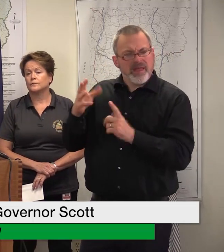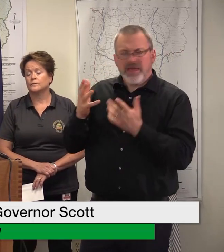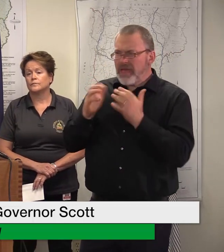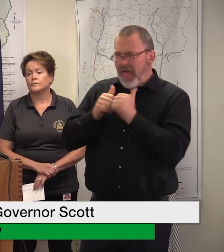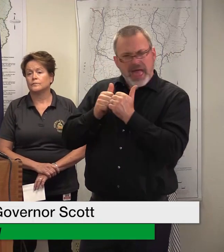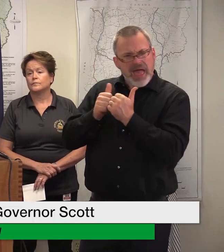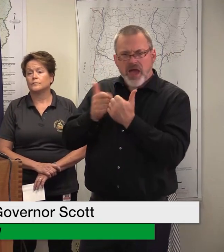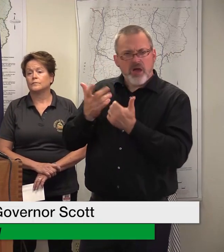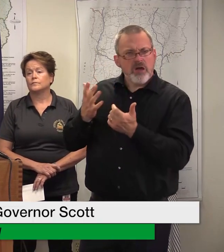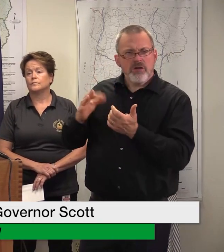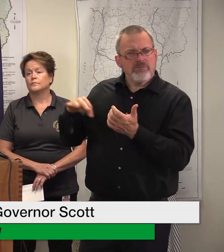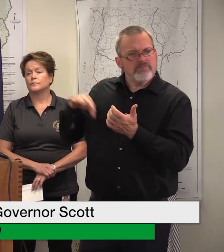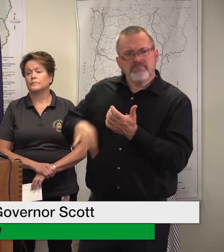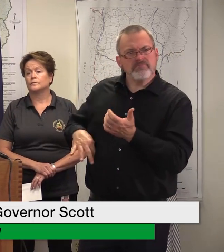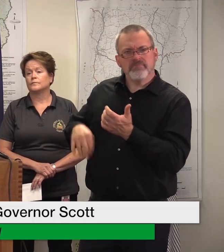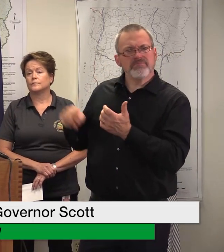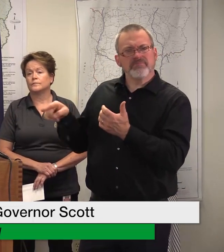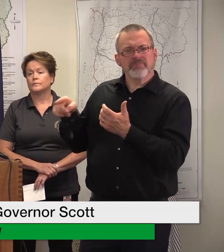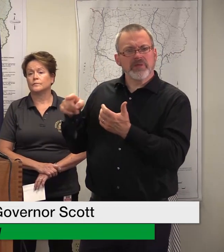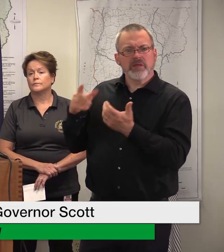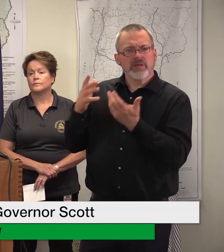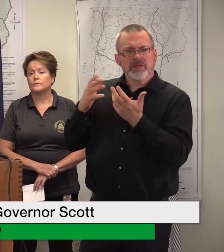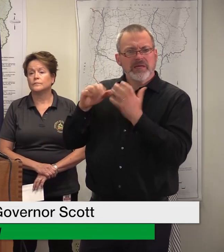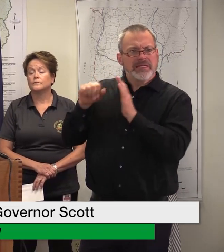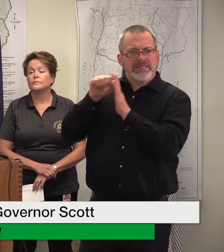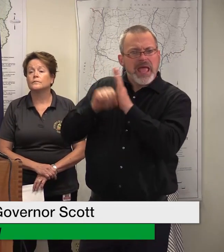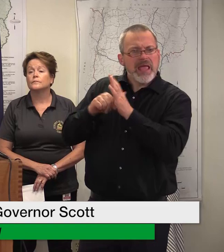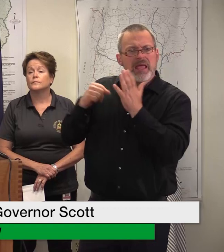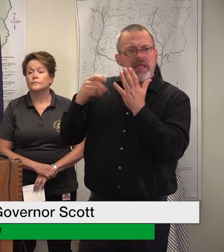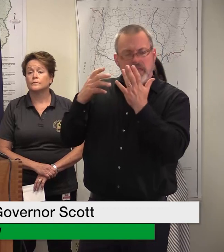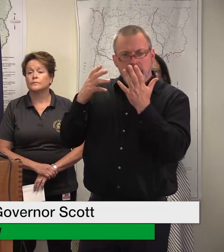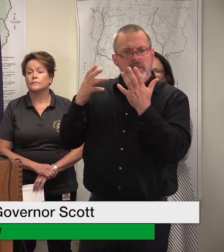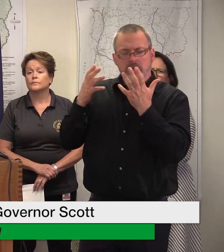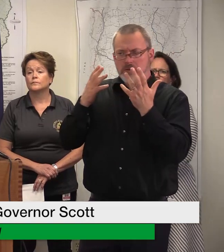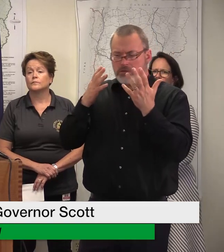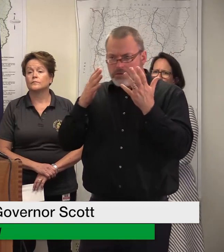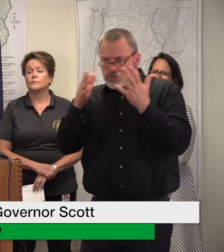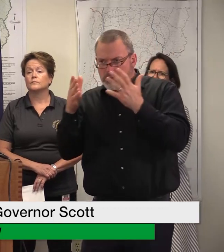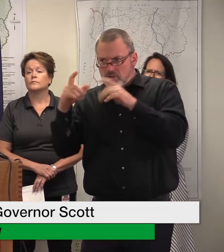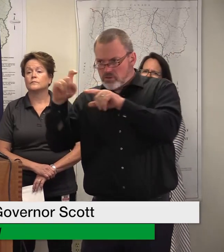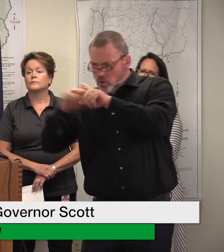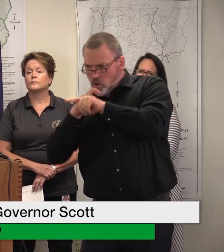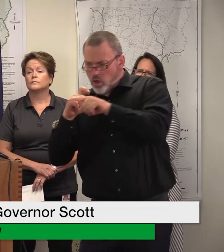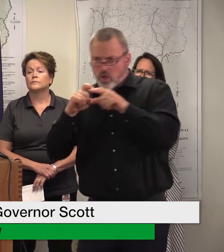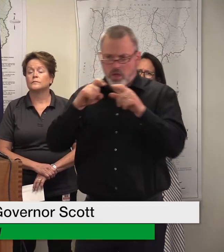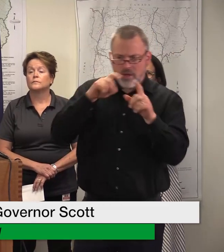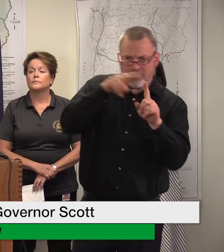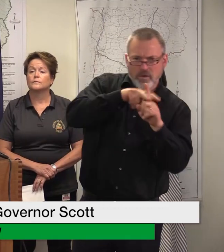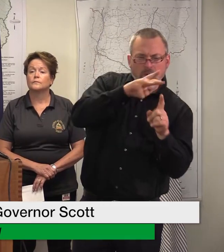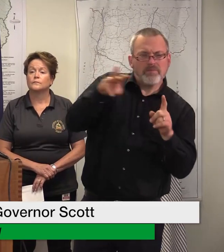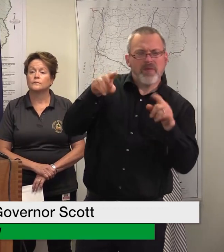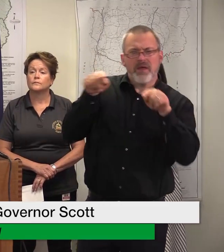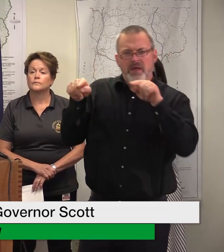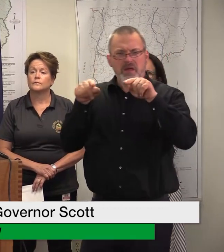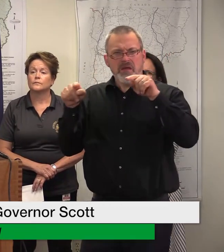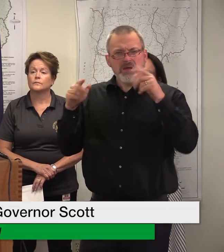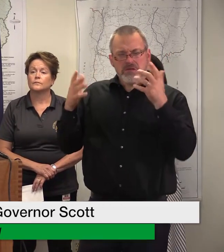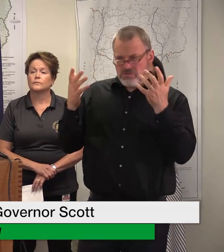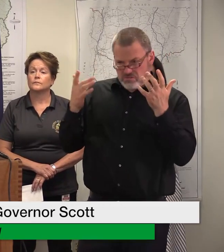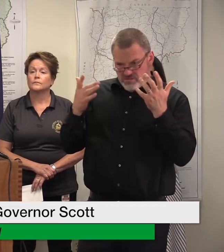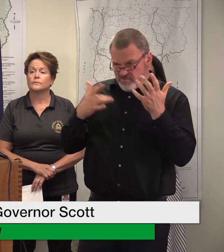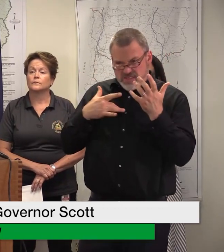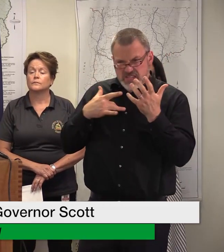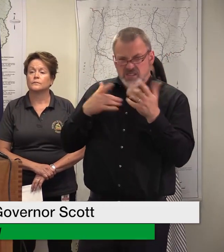to respond to sustained spikes in call volume during disasters, and by all accounts, that didn't happen. So have you had a chance to